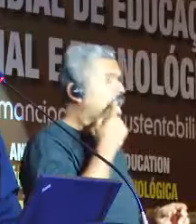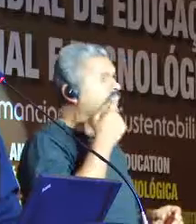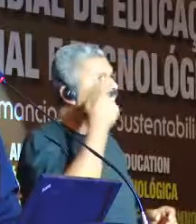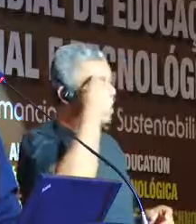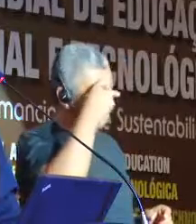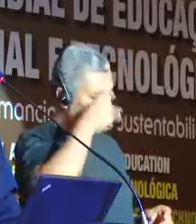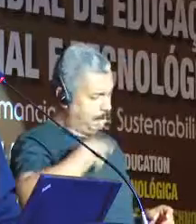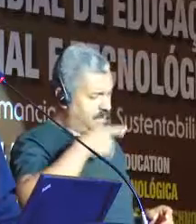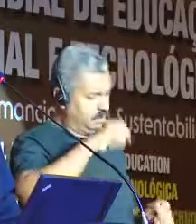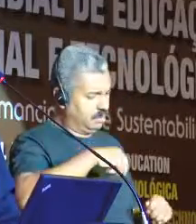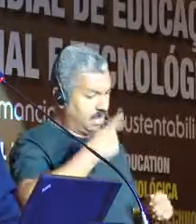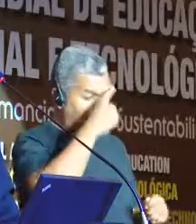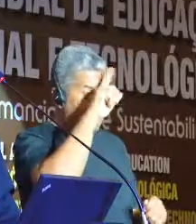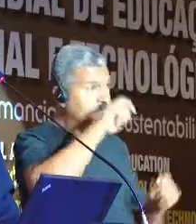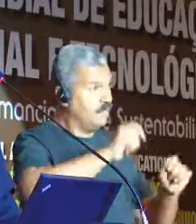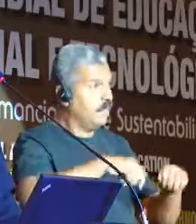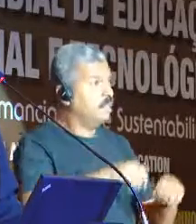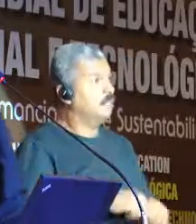high school.